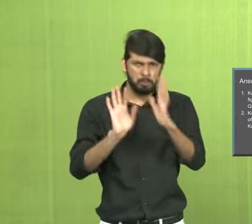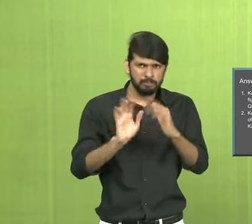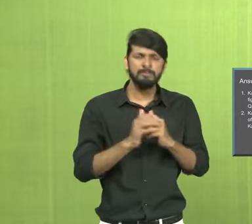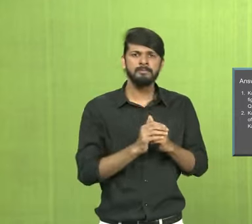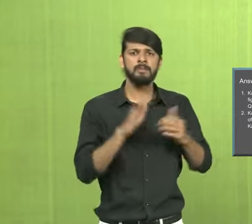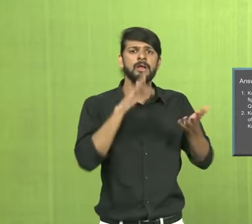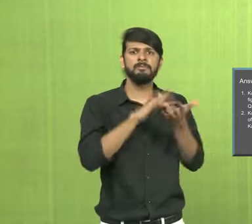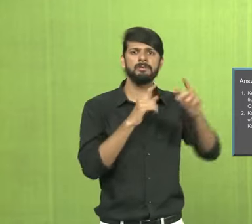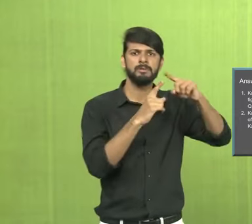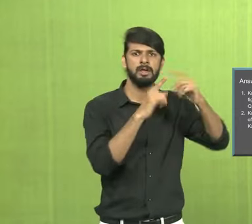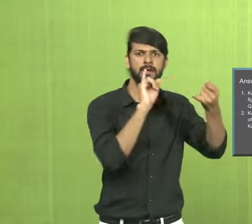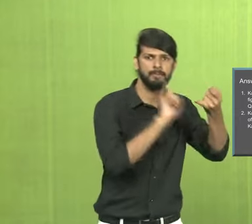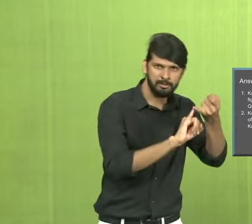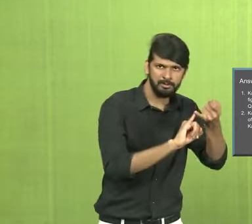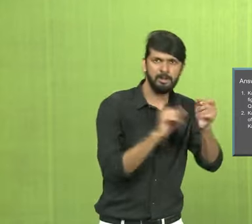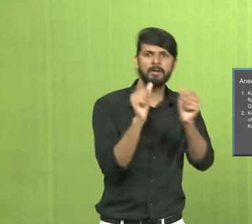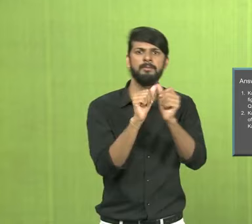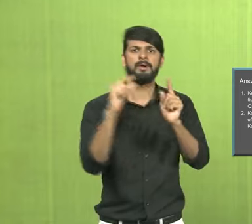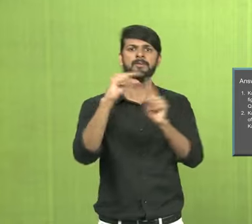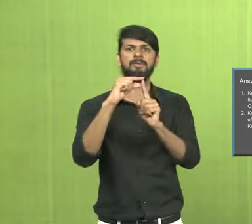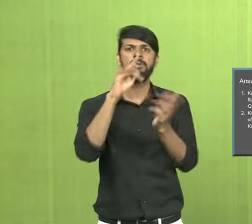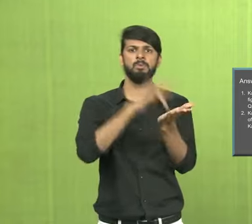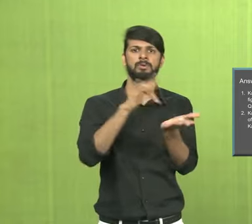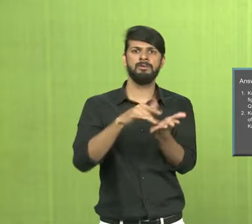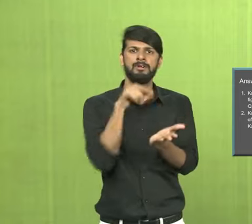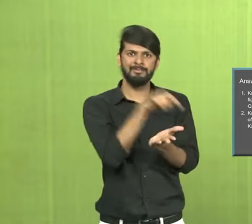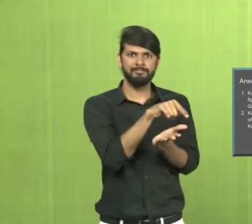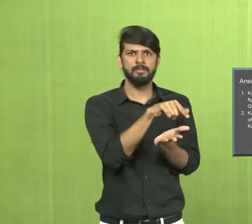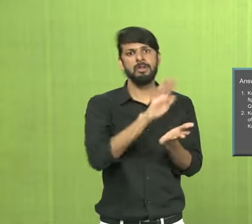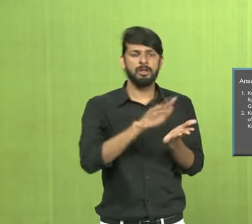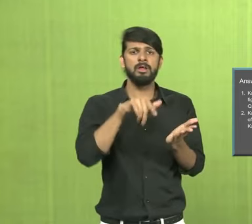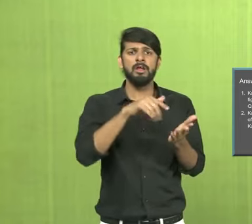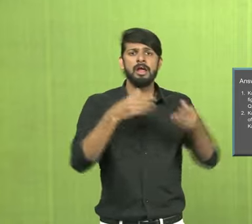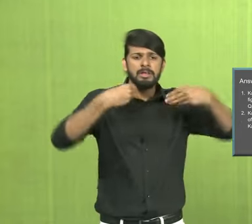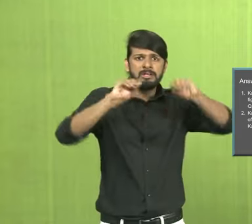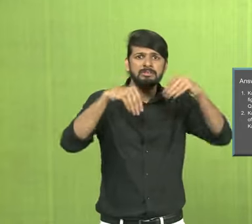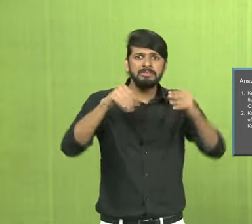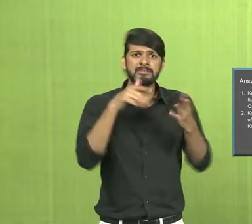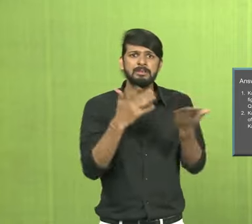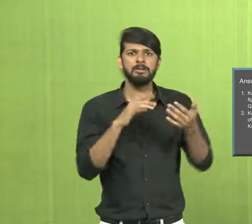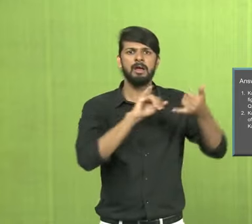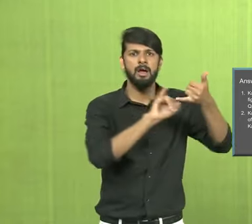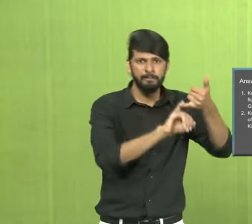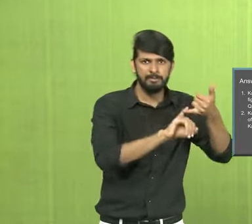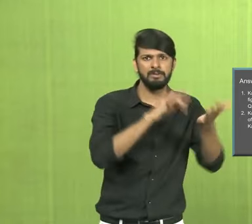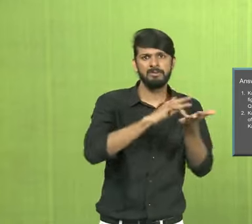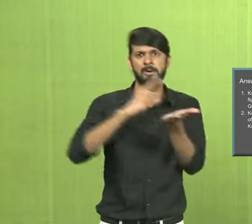Kalamkari is done in Telangana and Andhra Pradesh in India, and the